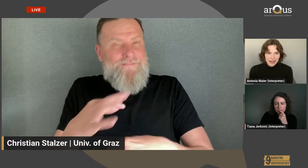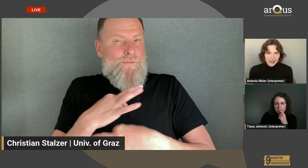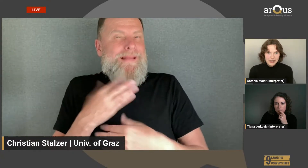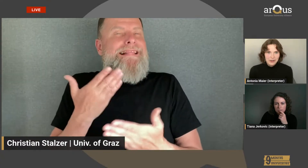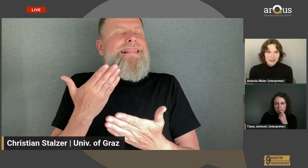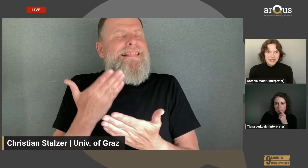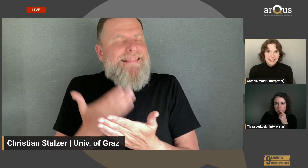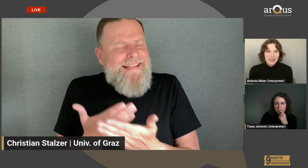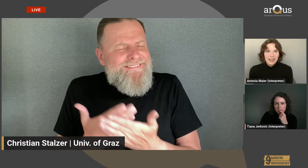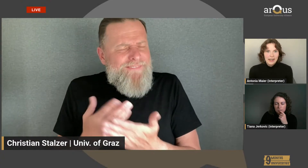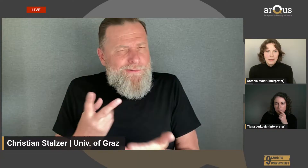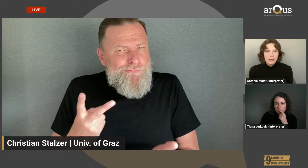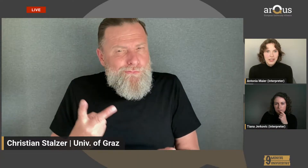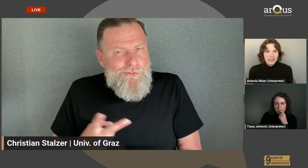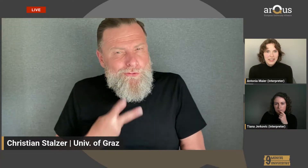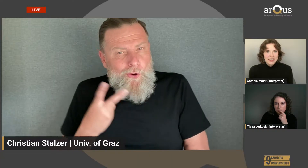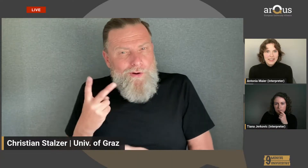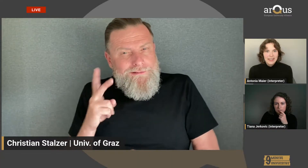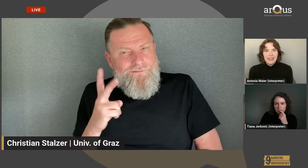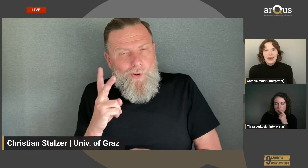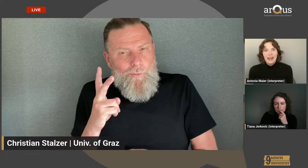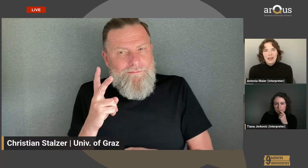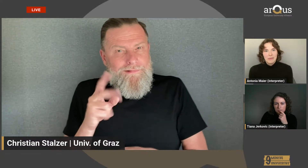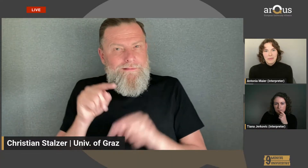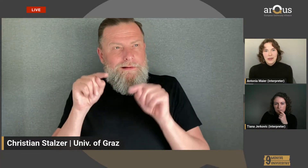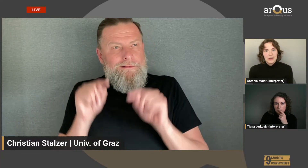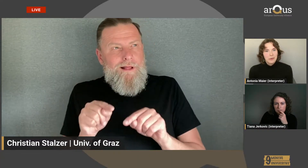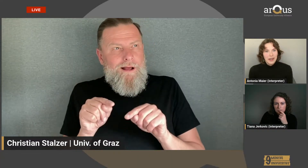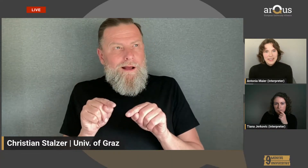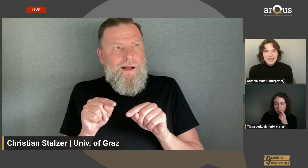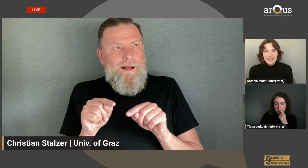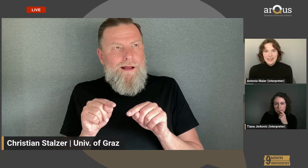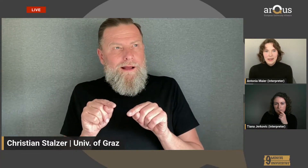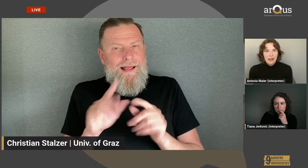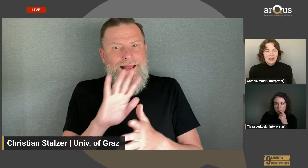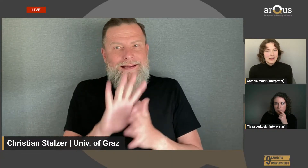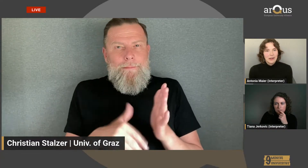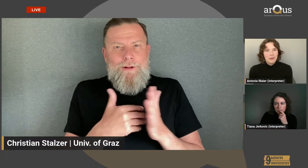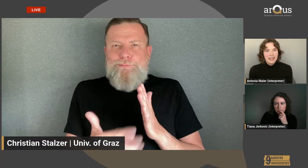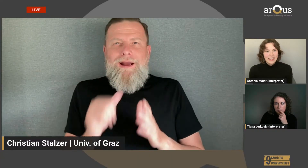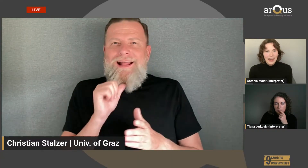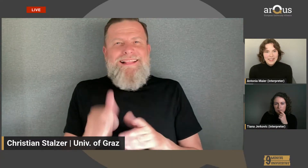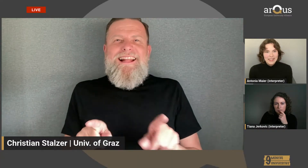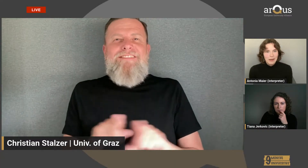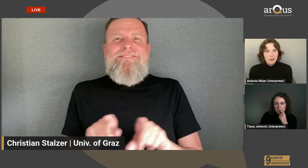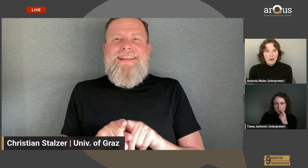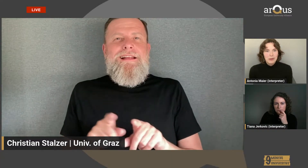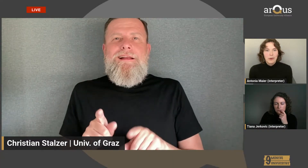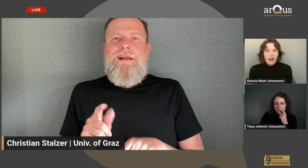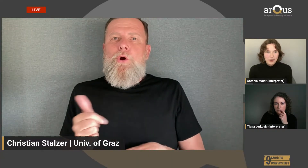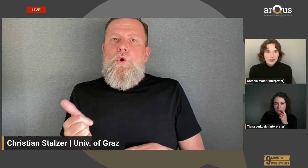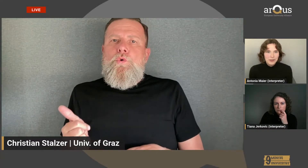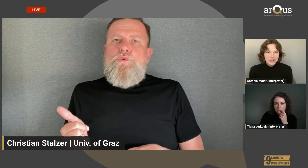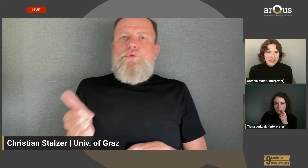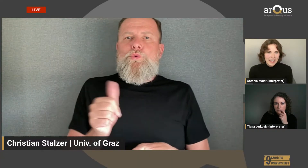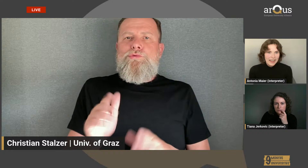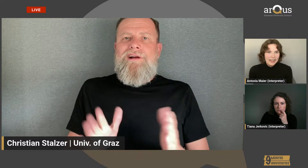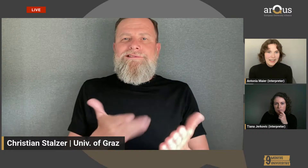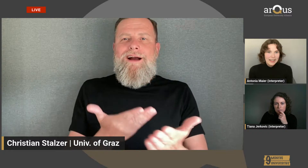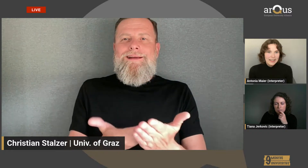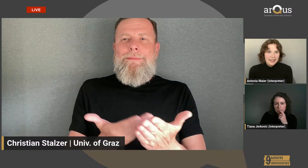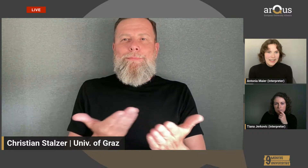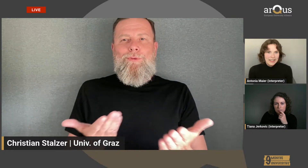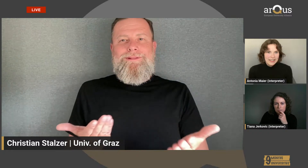deaf lecturers, which is quite nice, and I'm quite proud to